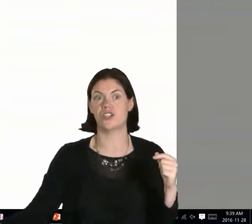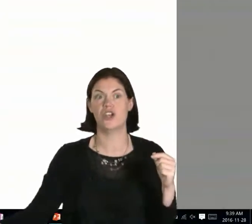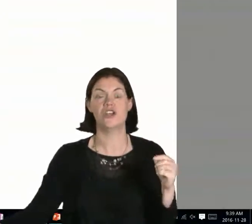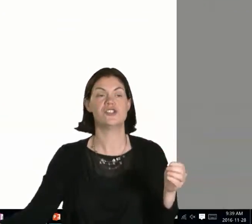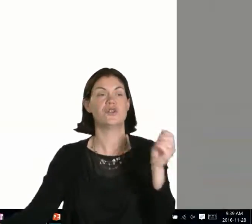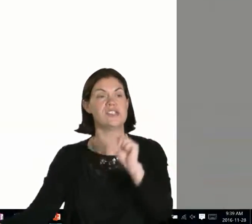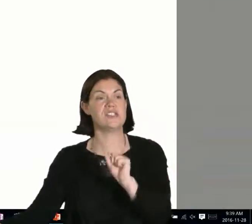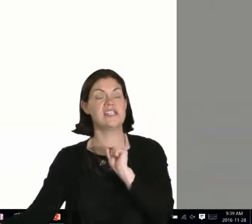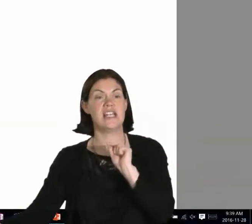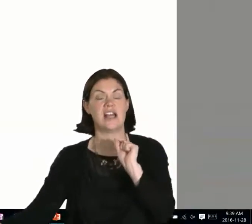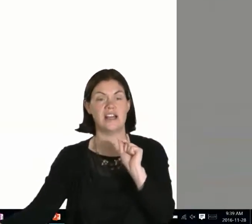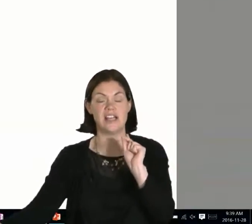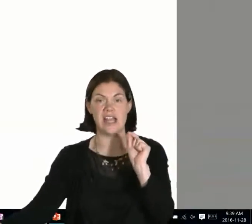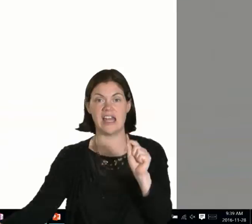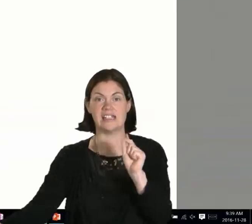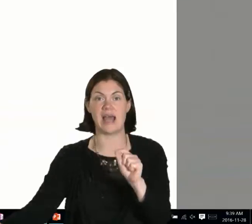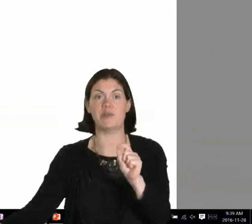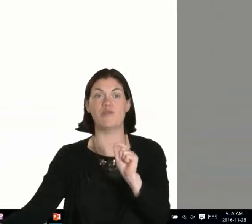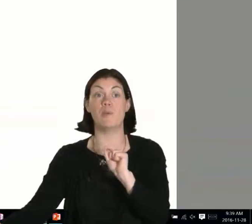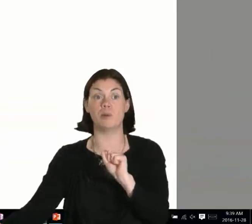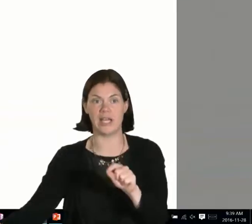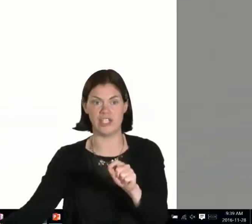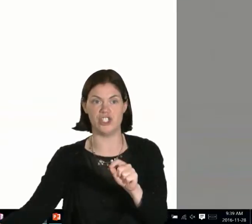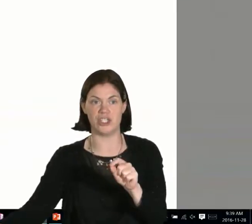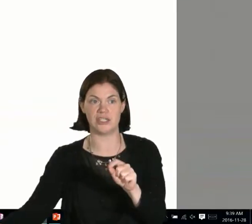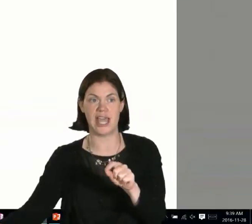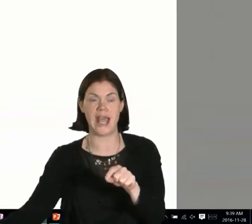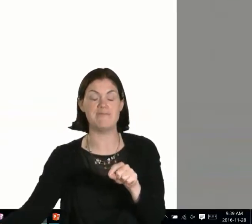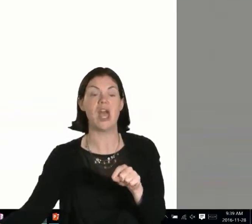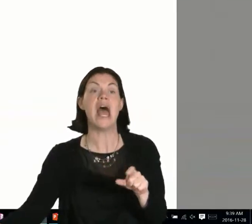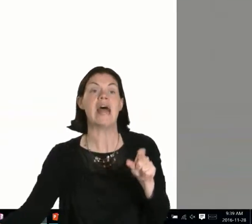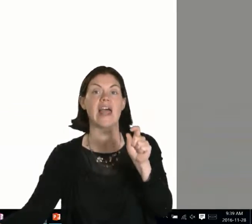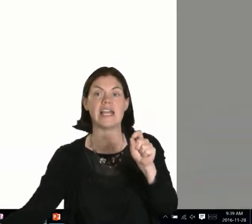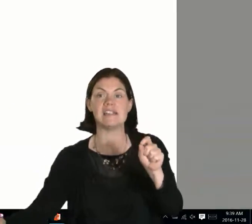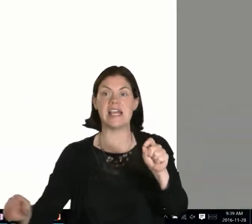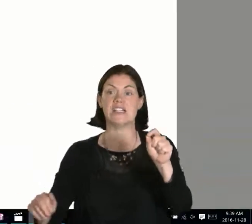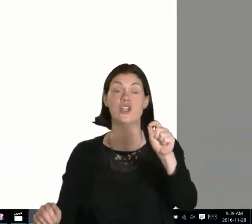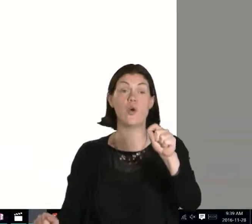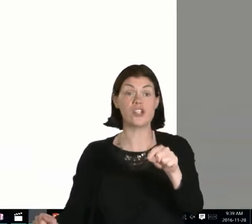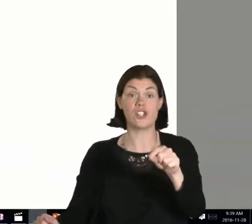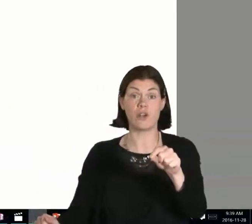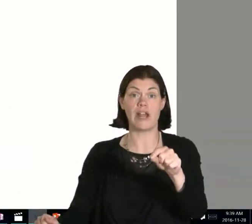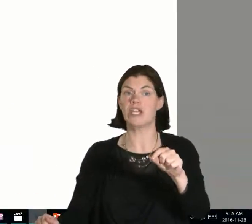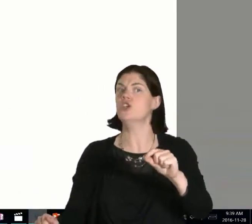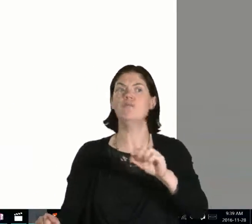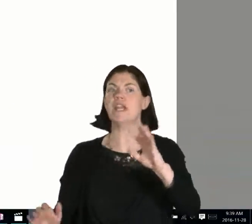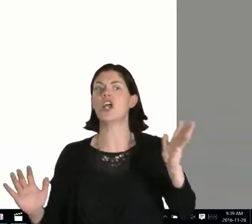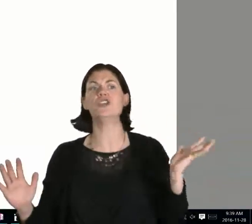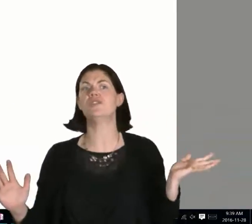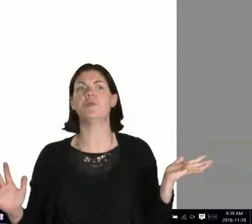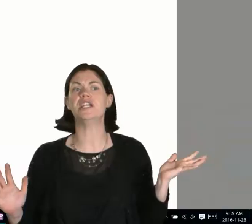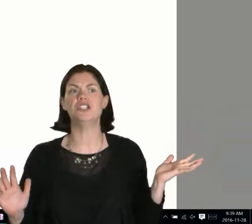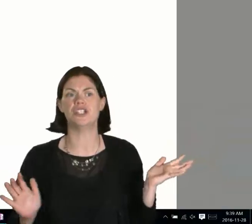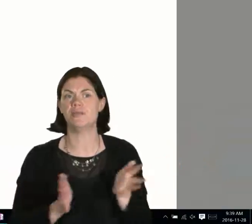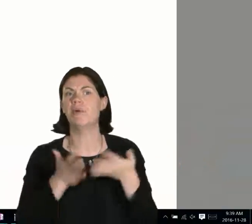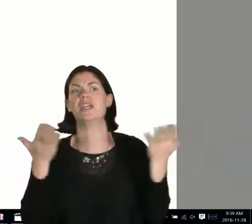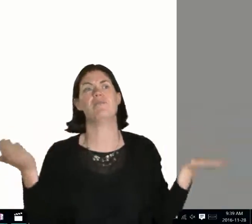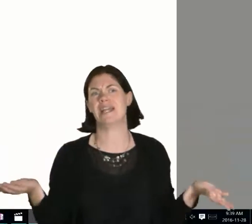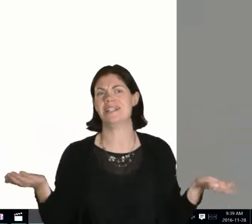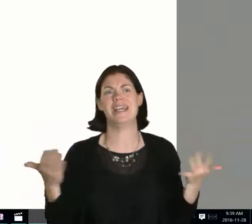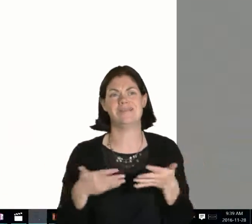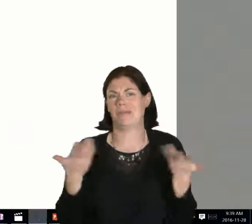verse. So this is an example of a bridge, okay? And like I said, in your songwriting, you may not use a bridge,